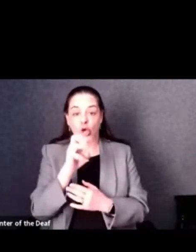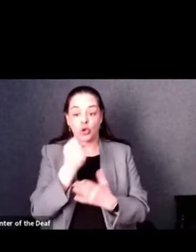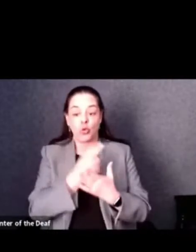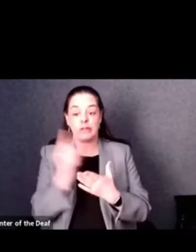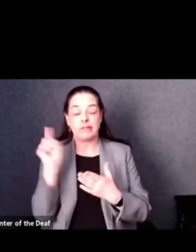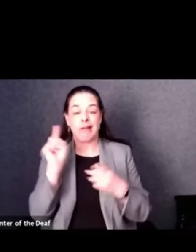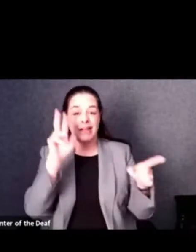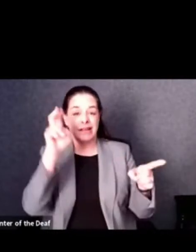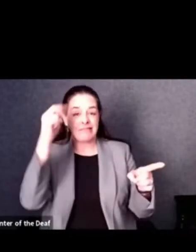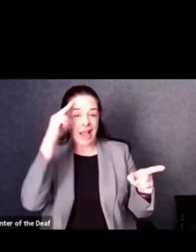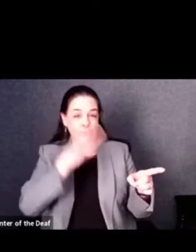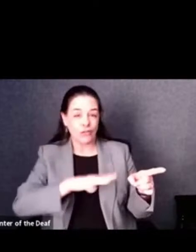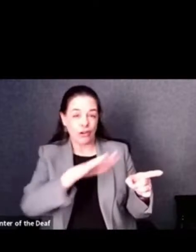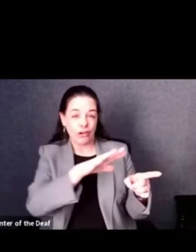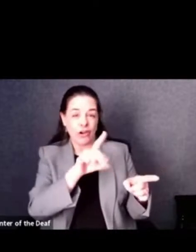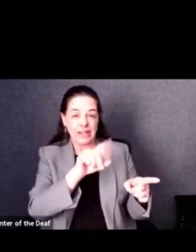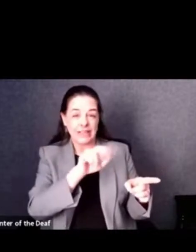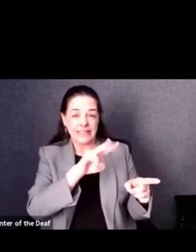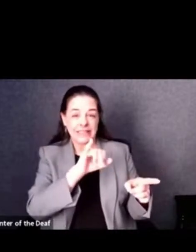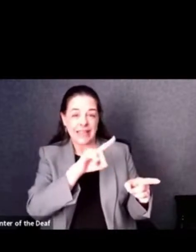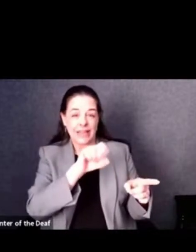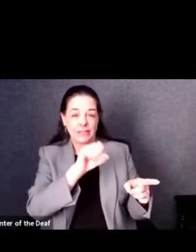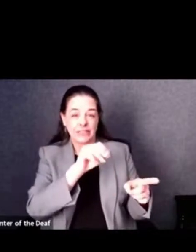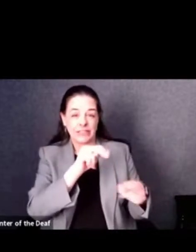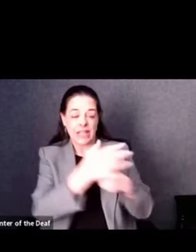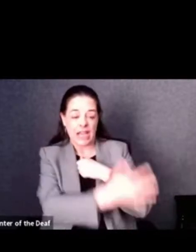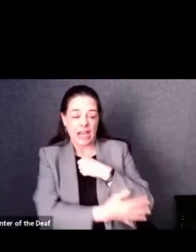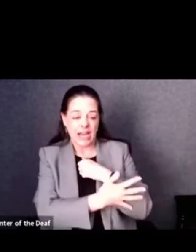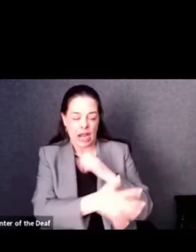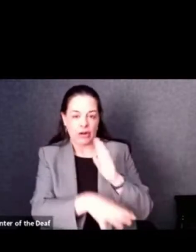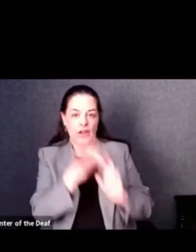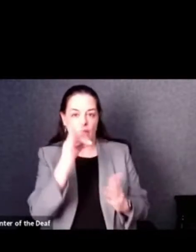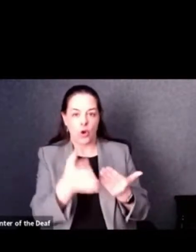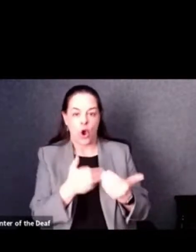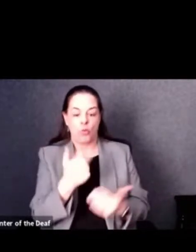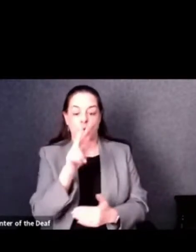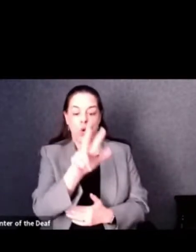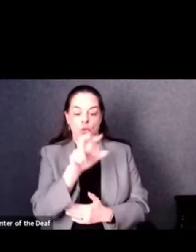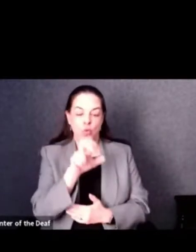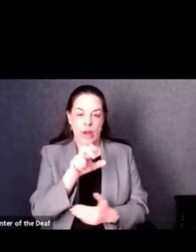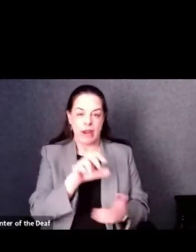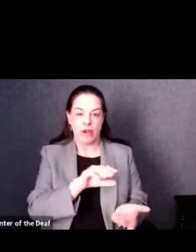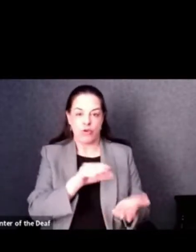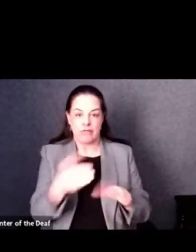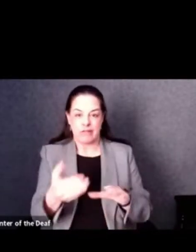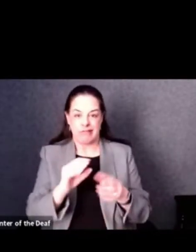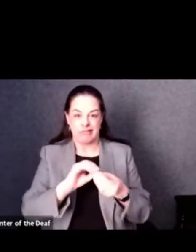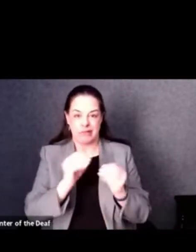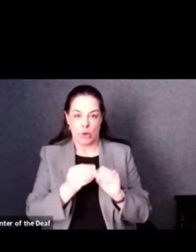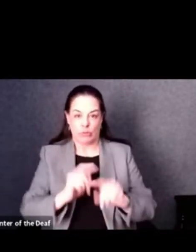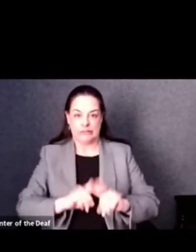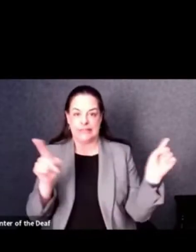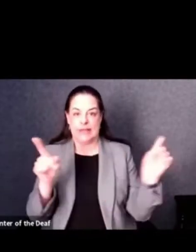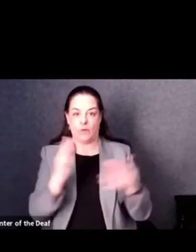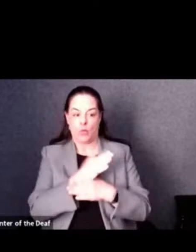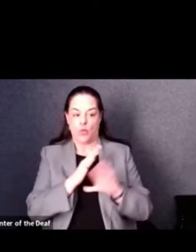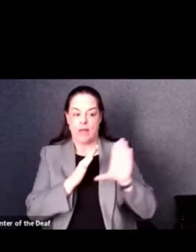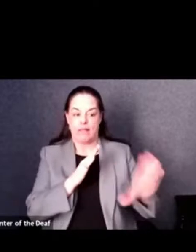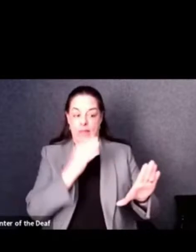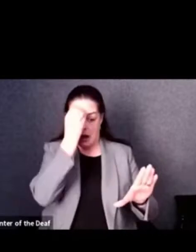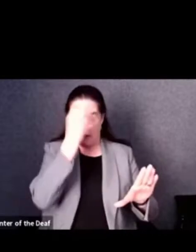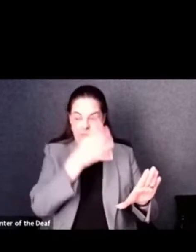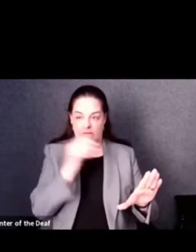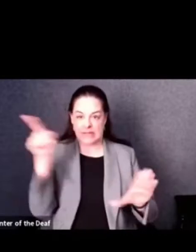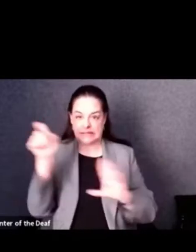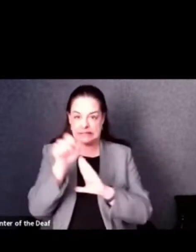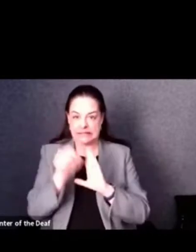Health Department identified nearly 300 death discrepancy between their data and the state data. Those deaths